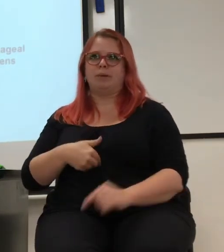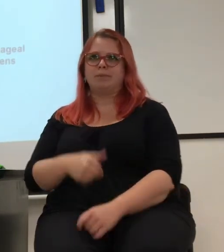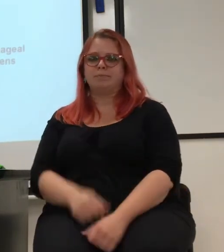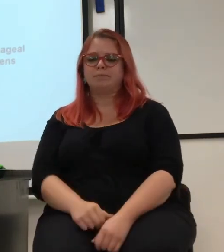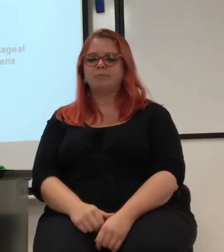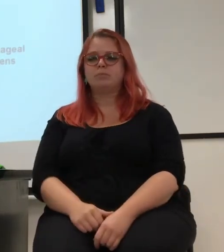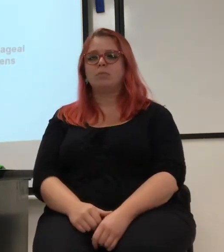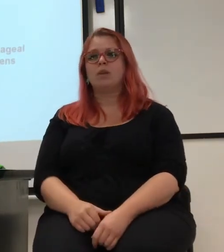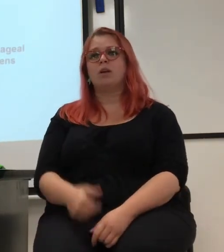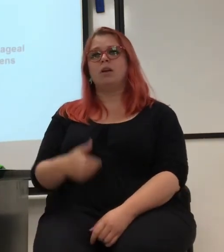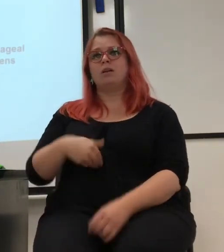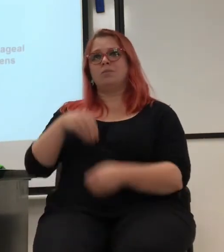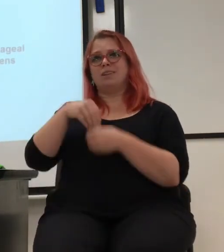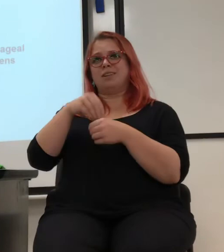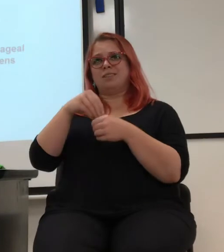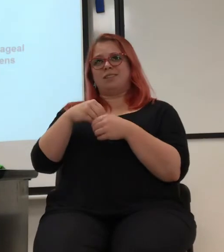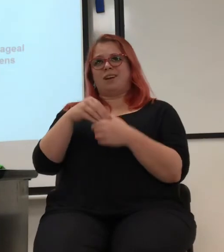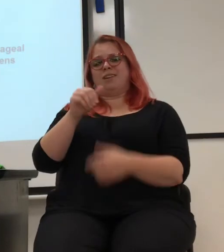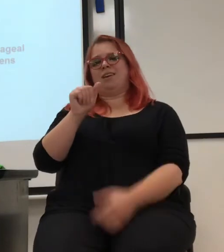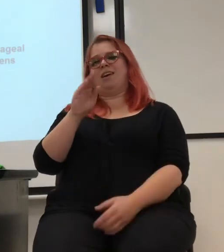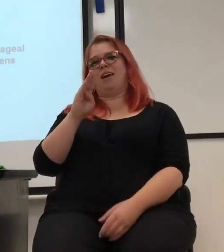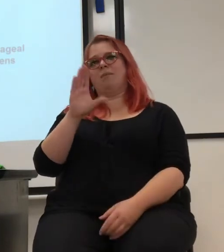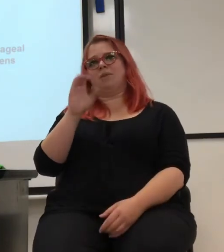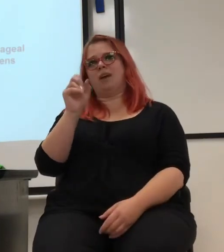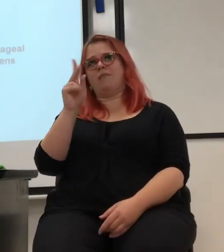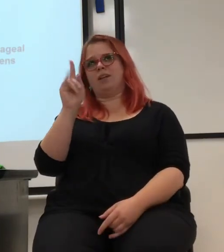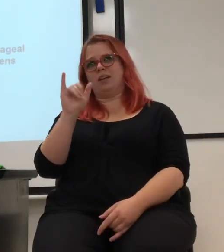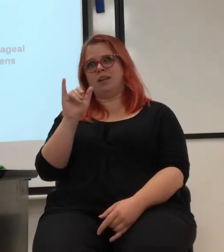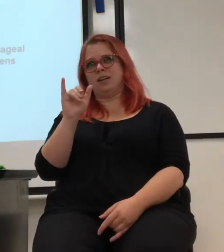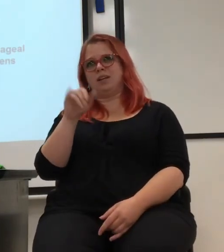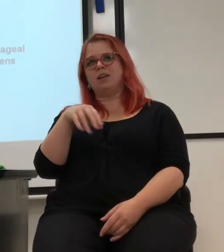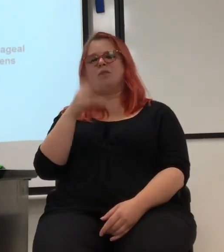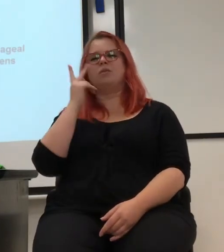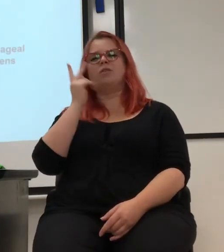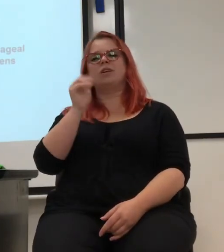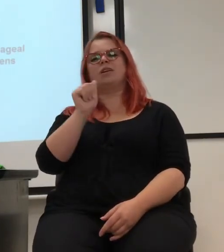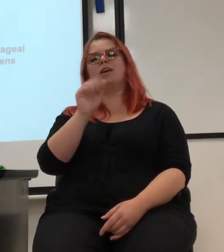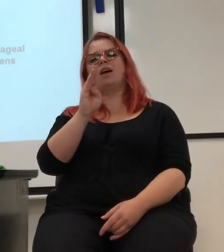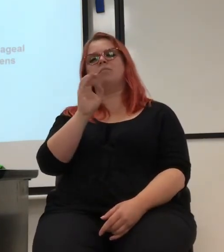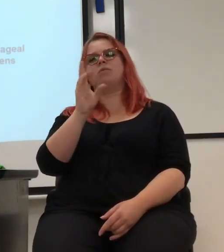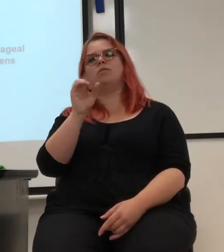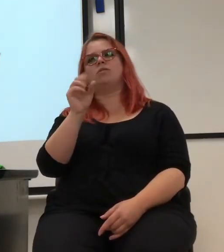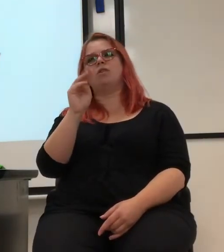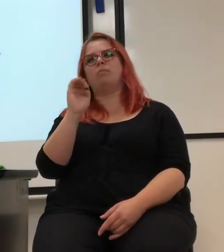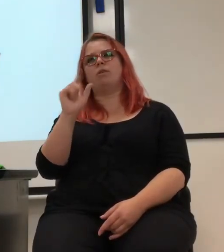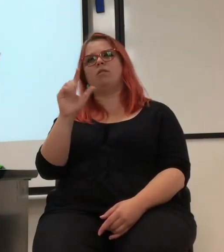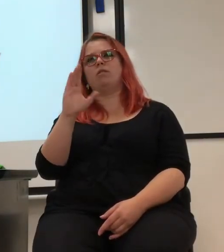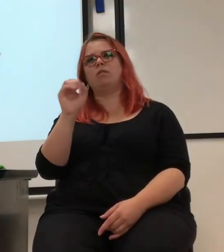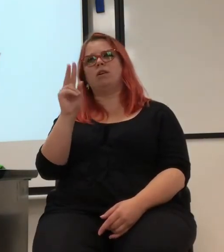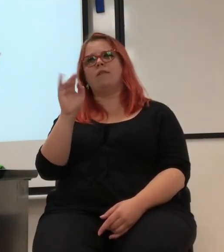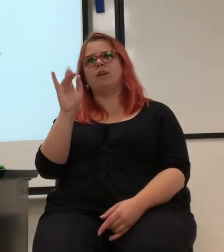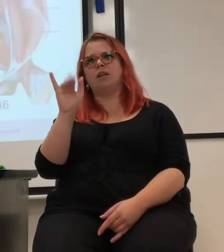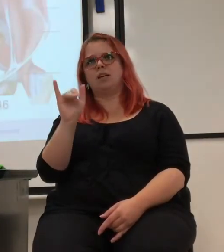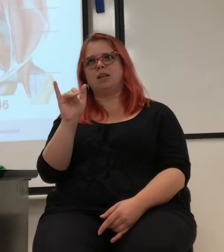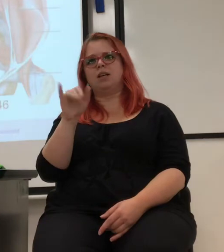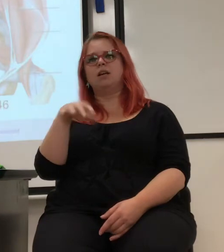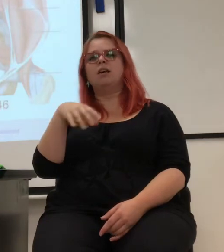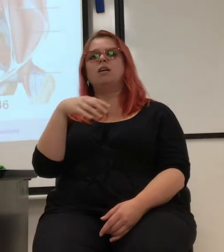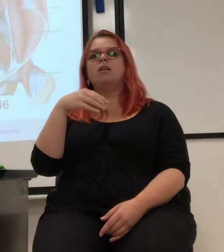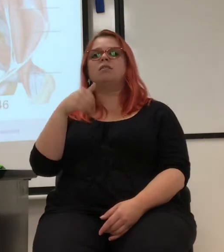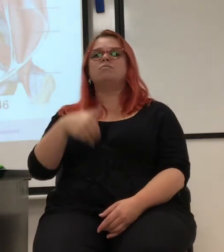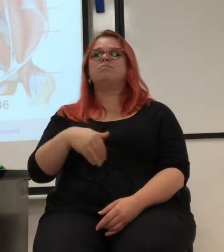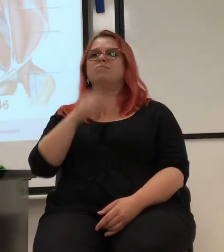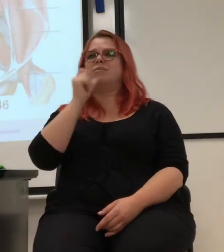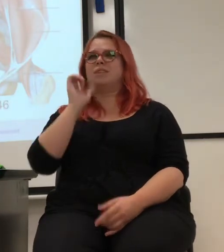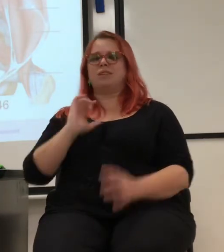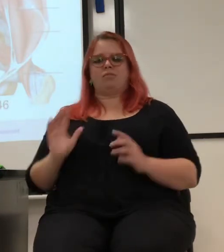Stomach is in the abdominal cavity. And let's kind of look at the abdominal cavity now, since we're in a different body part. The abdominal cavity doesn't